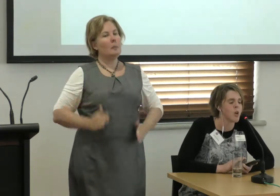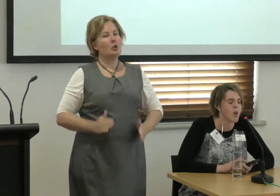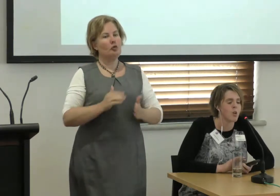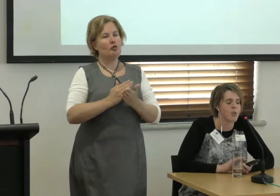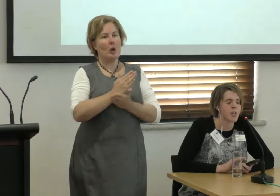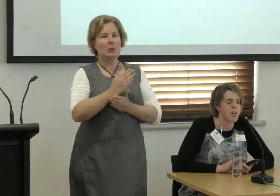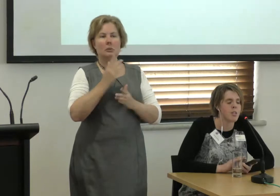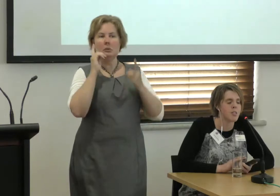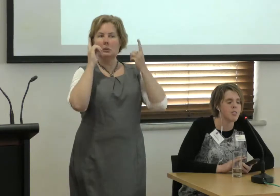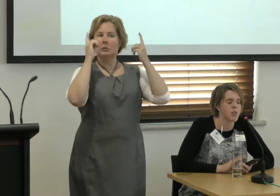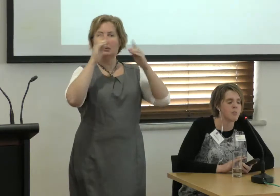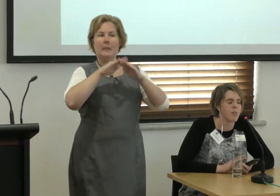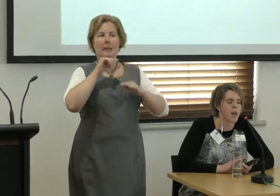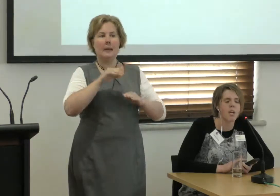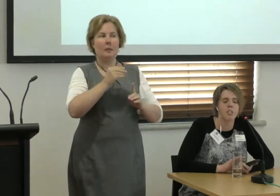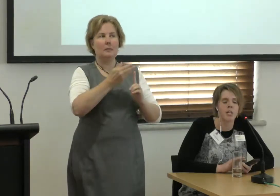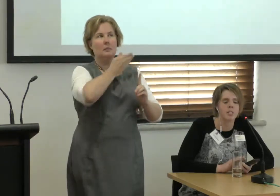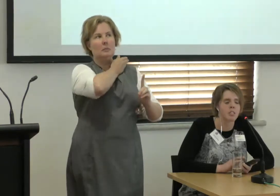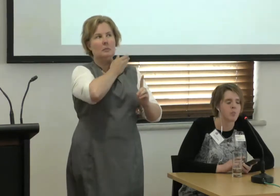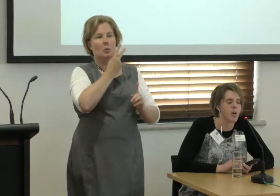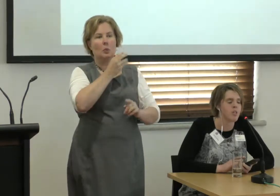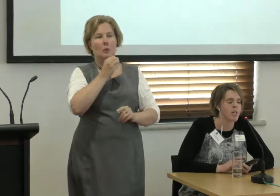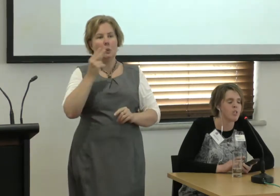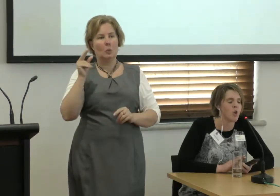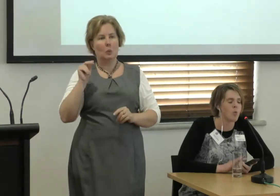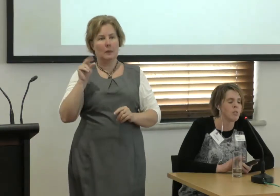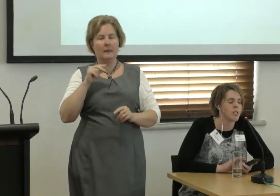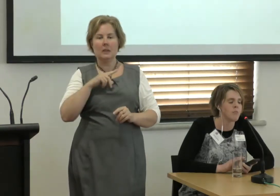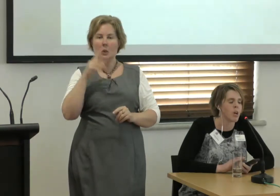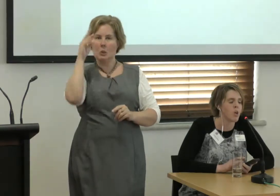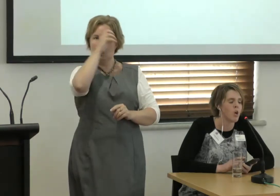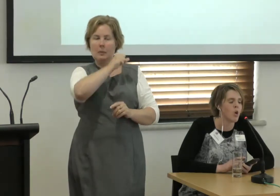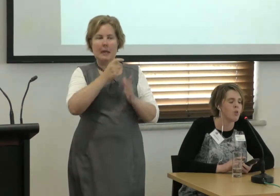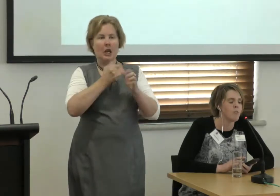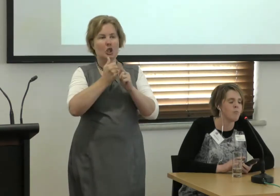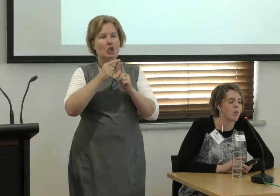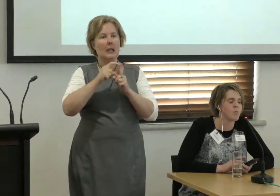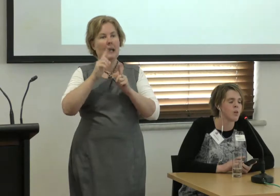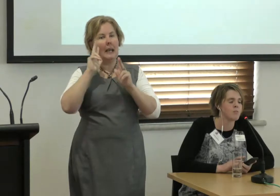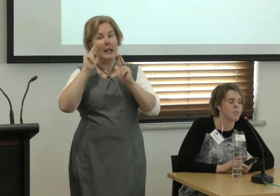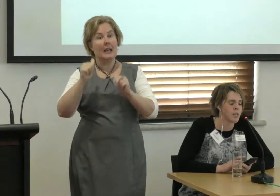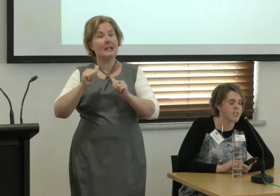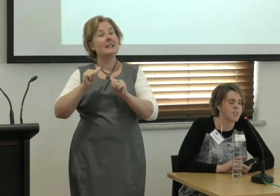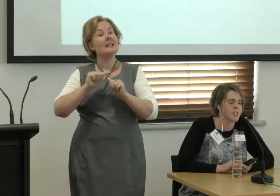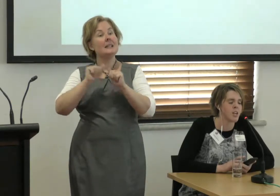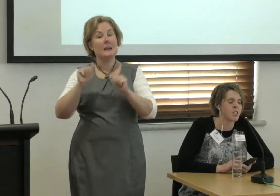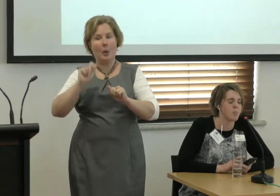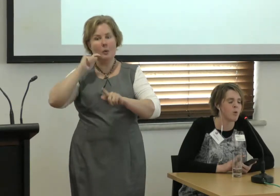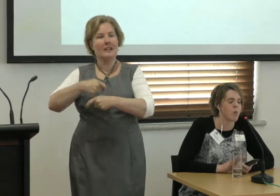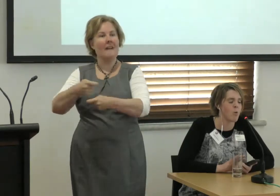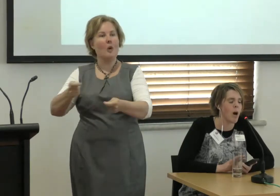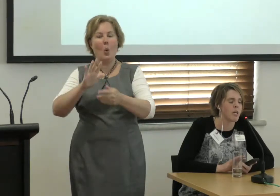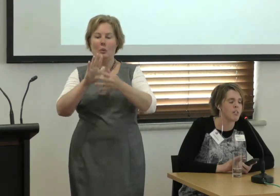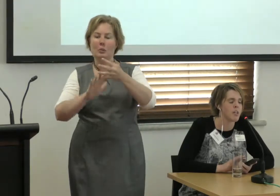2012, noting this assumes that the aged care system does or will deliver all of the forms of assistance and